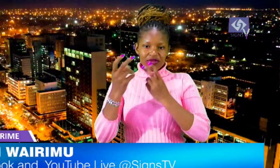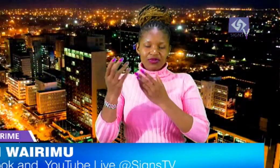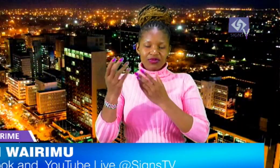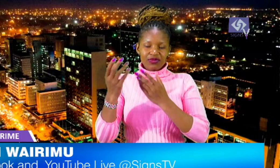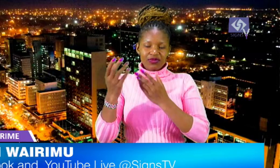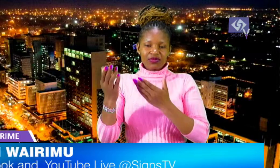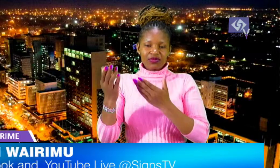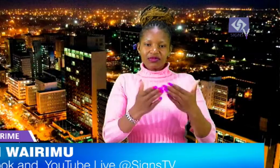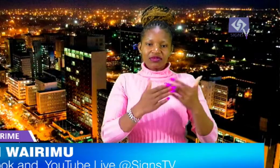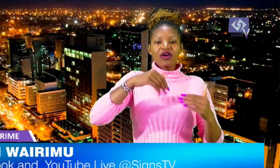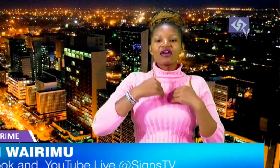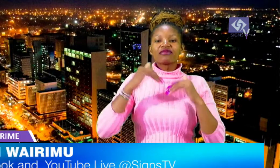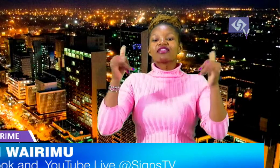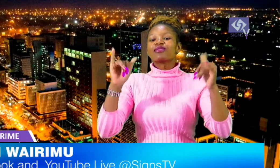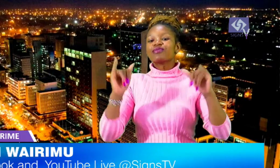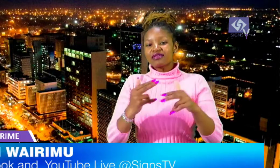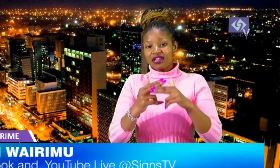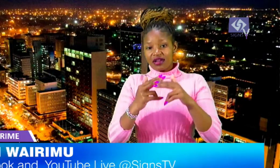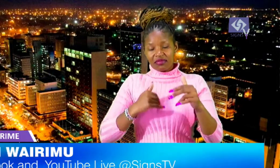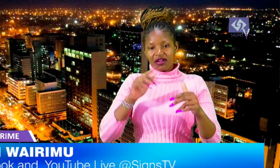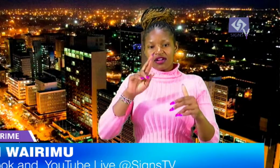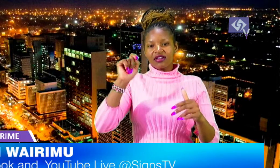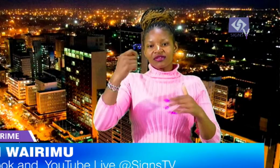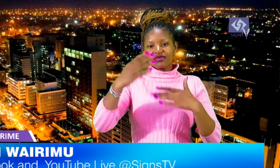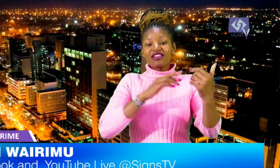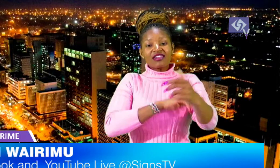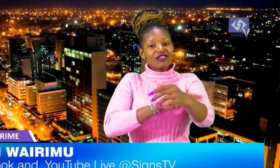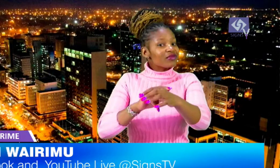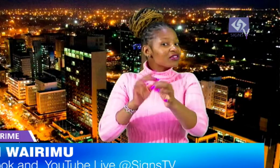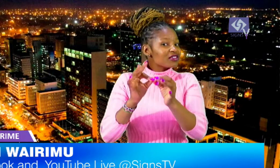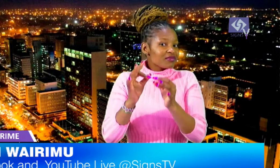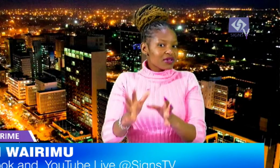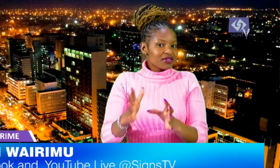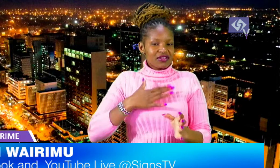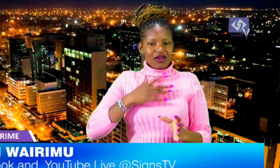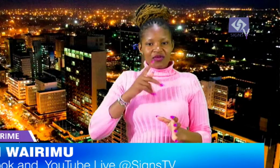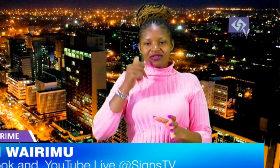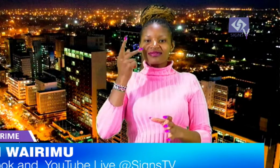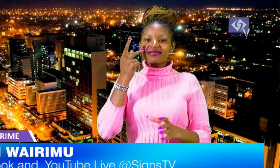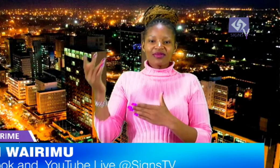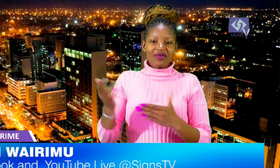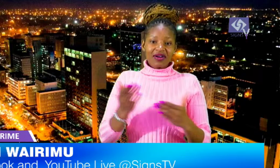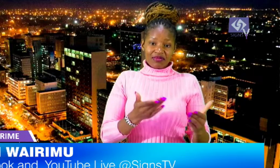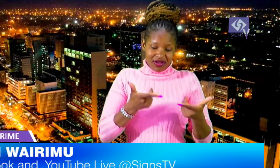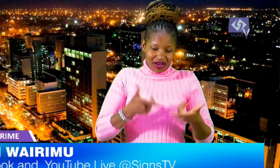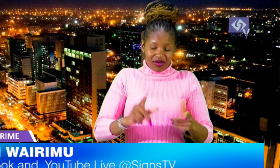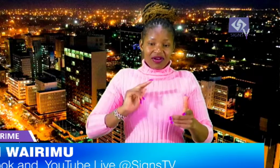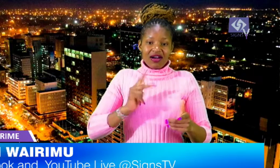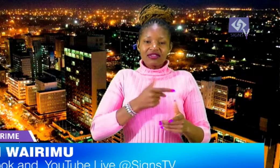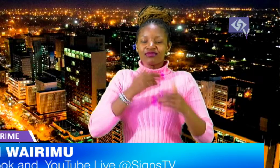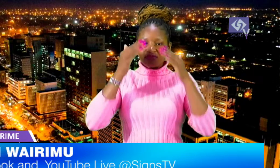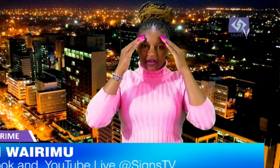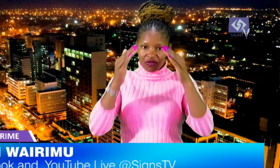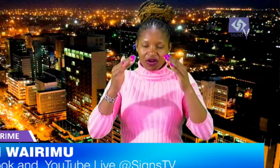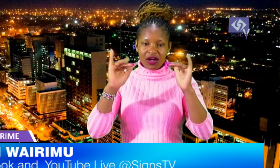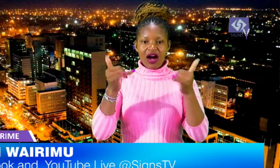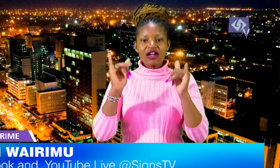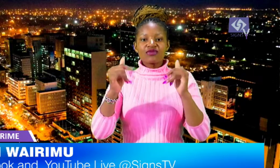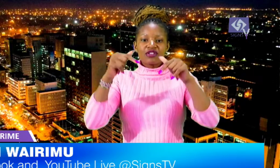And hello viewers, welcome to Science TV Prime News. I am your host RUTH WAIRIMU and this is my sign name. My sign language interpreter